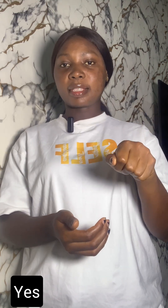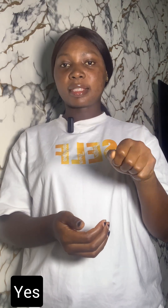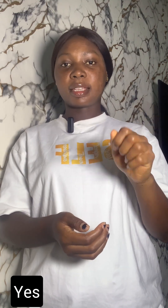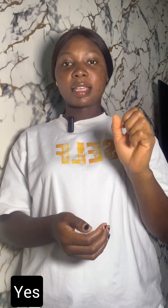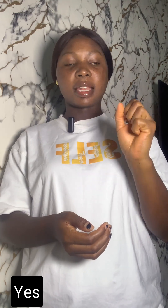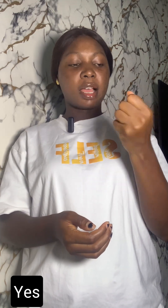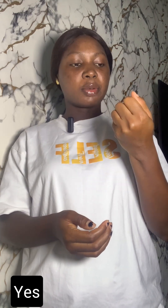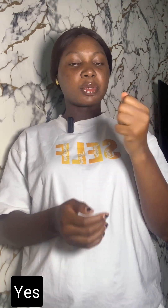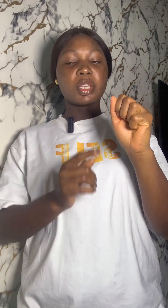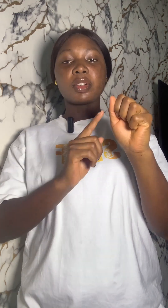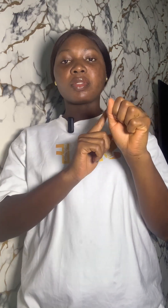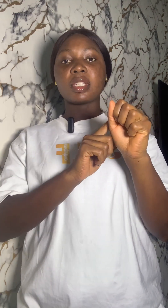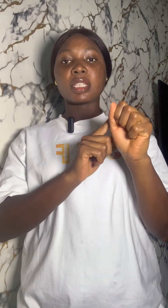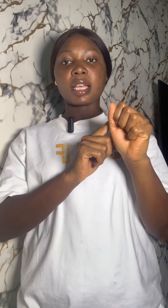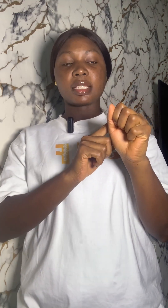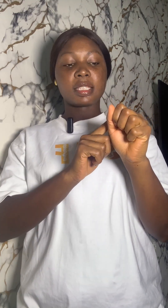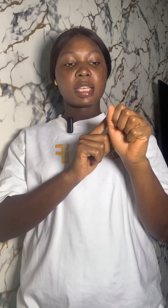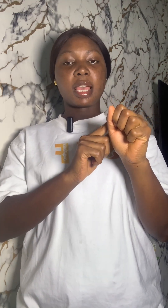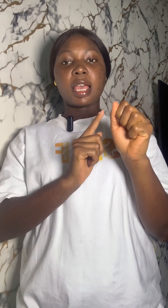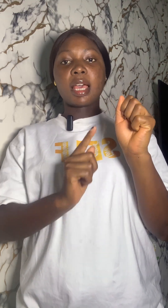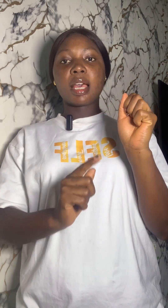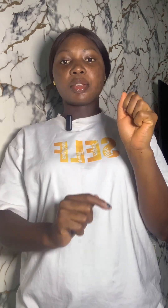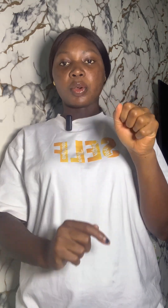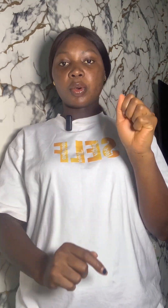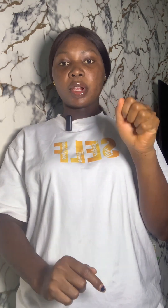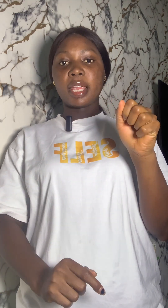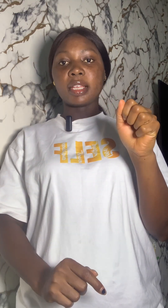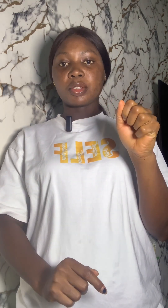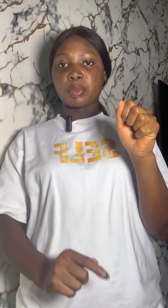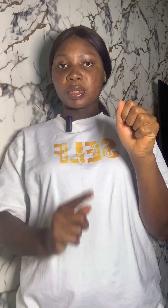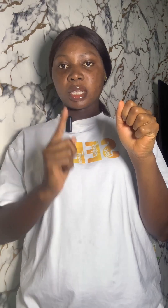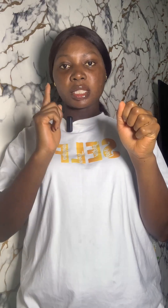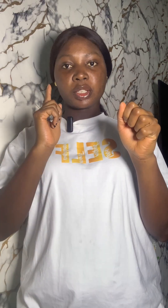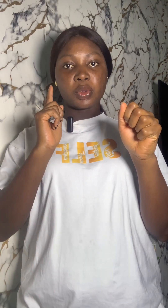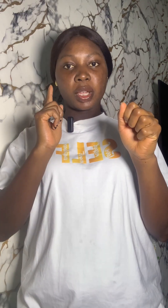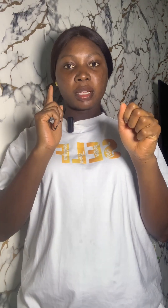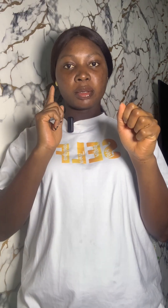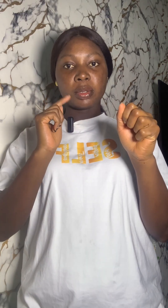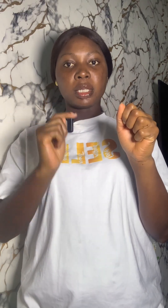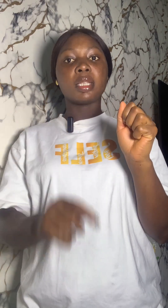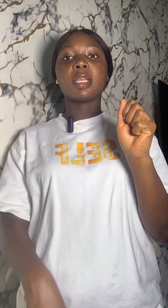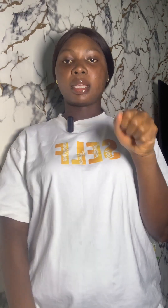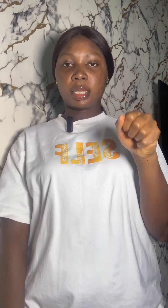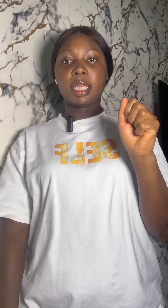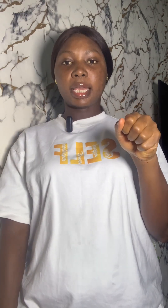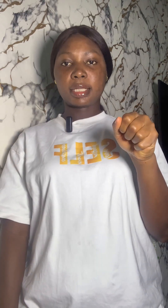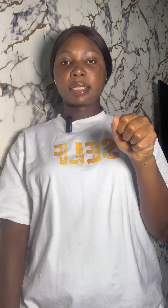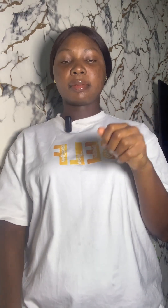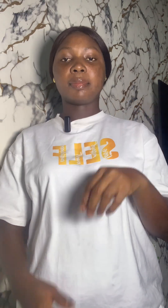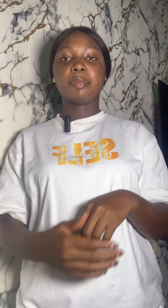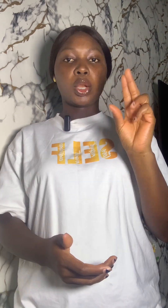yes. Now think of these as your hands representing your head nodding. Yes.